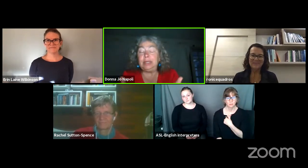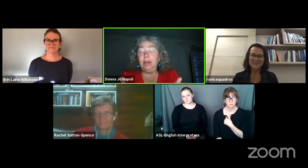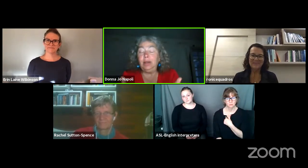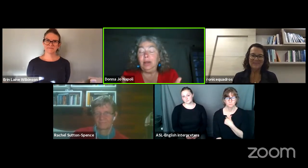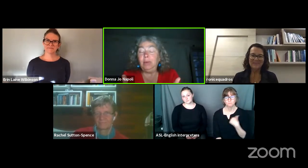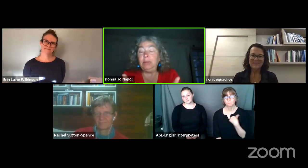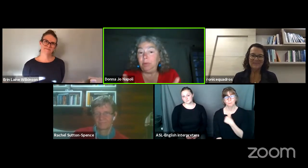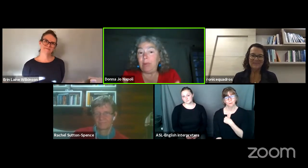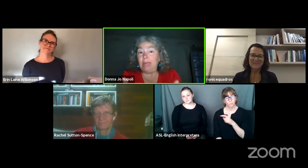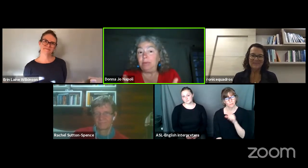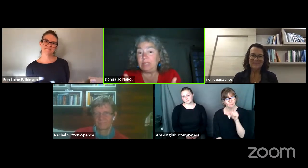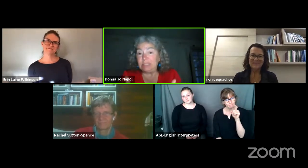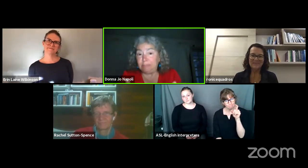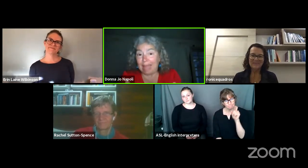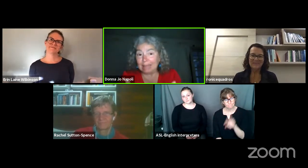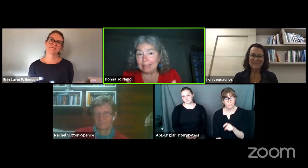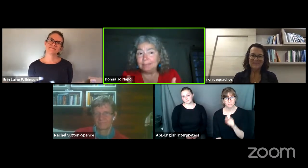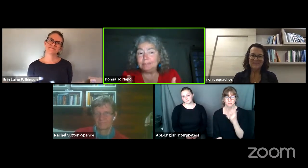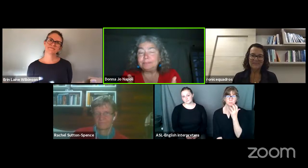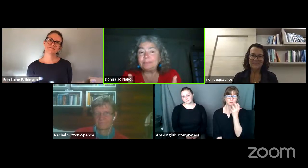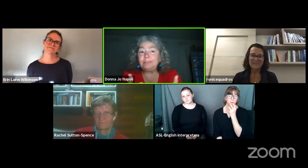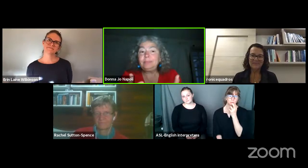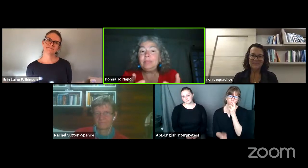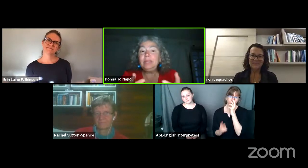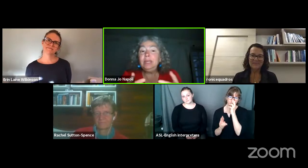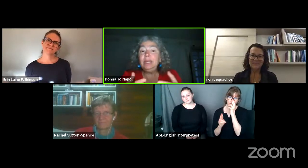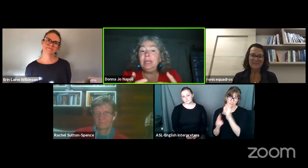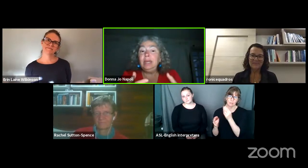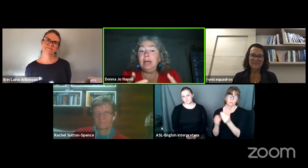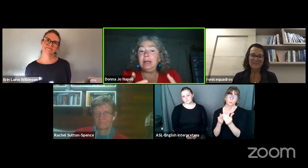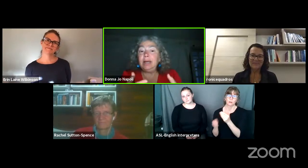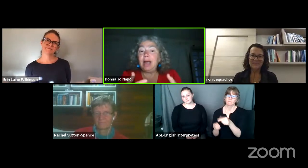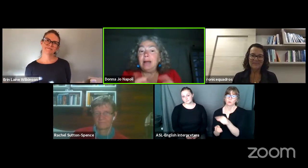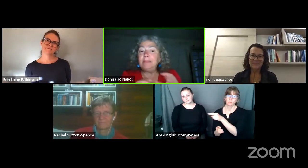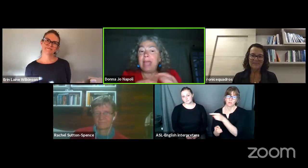treat it with great respect.